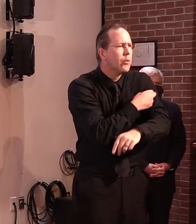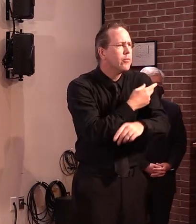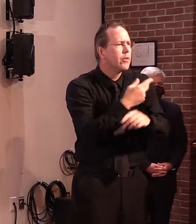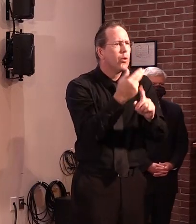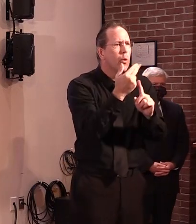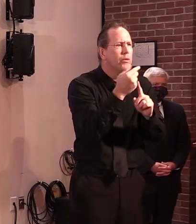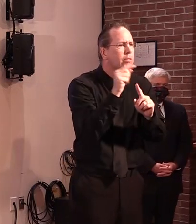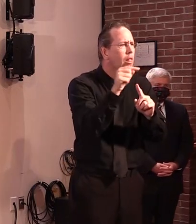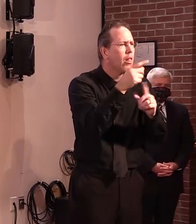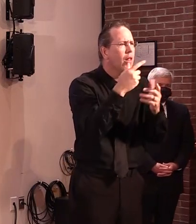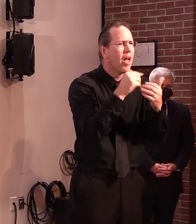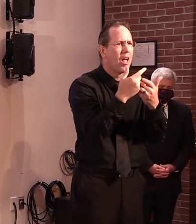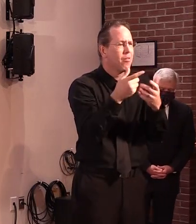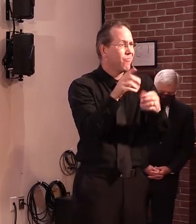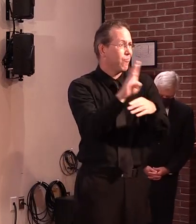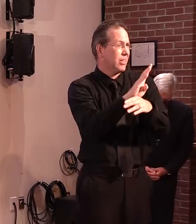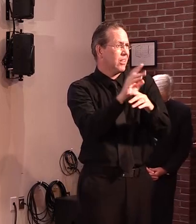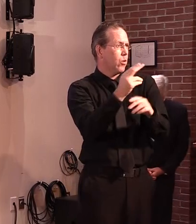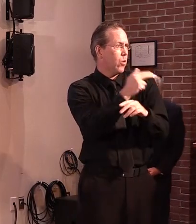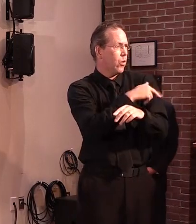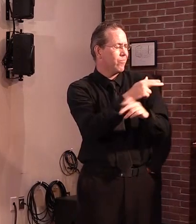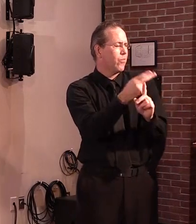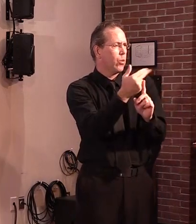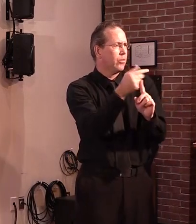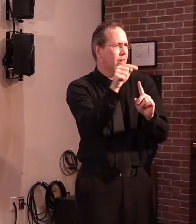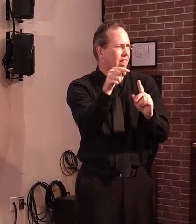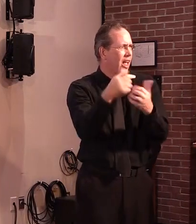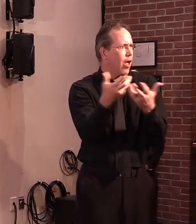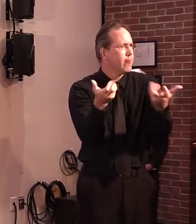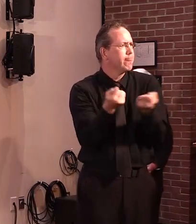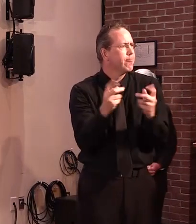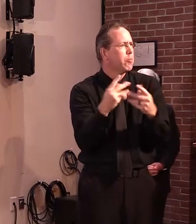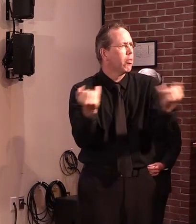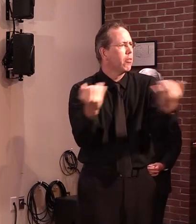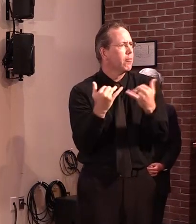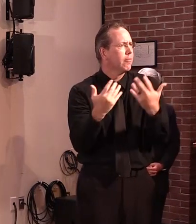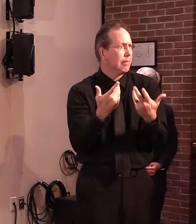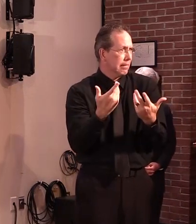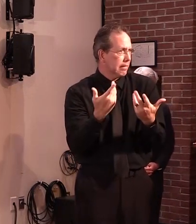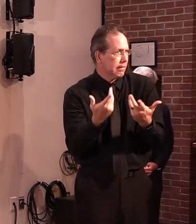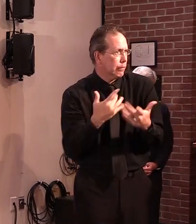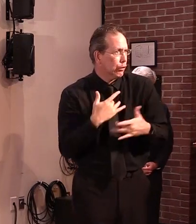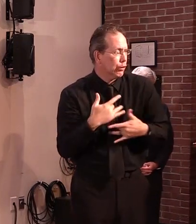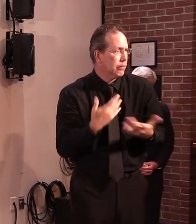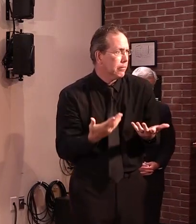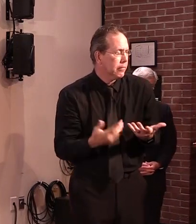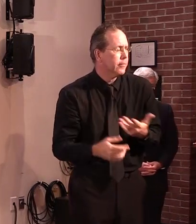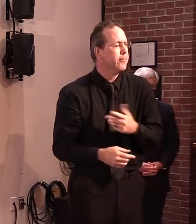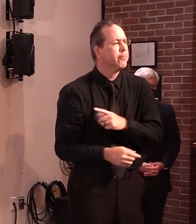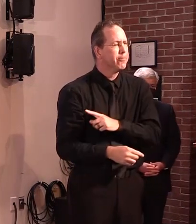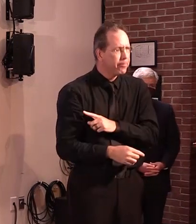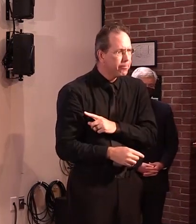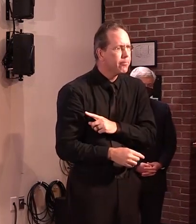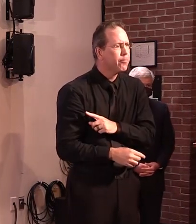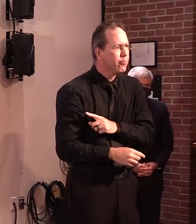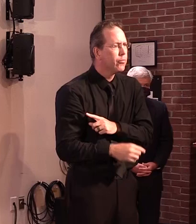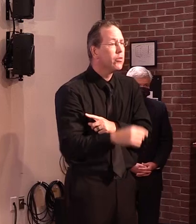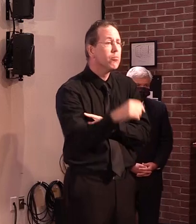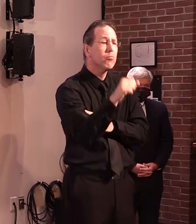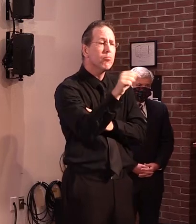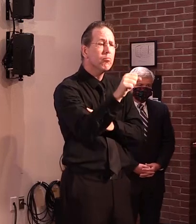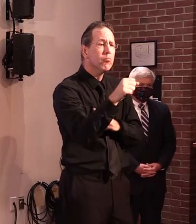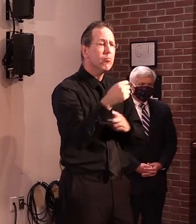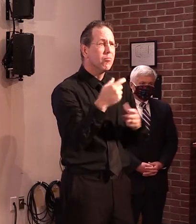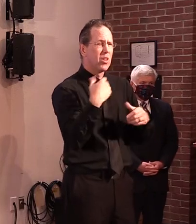Well, very good question. I mean, Vermont is certainly a very popular place to visit, particularly in the fall. And